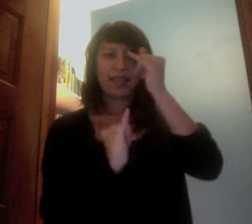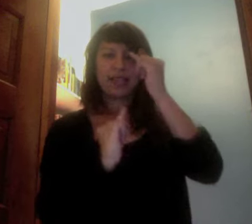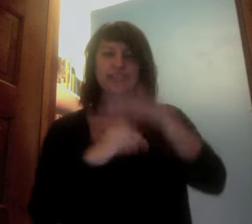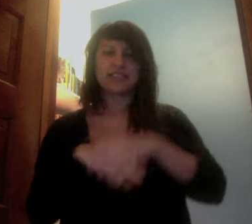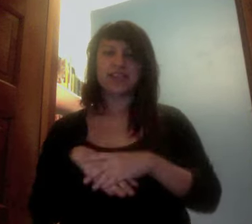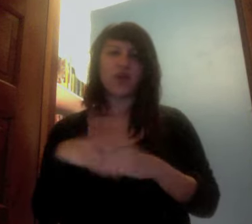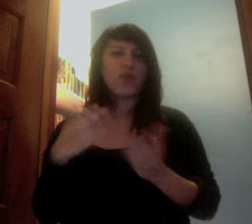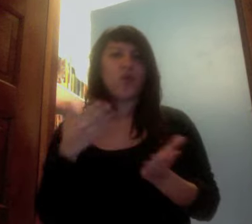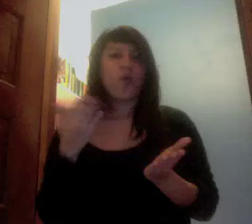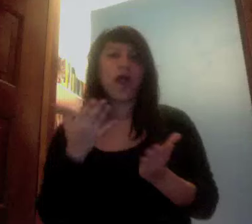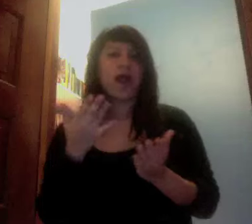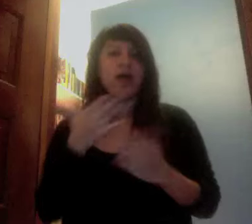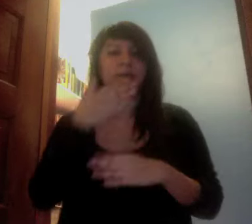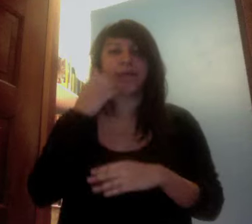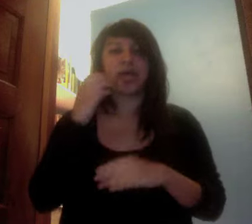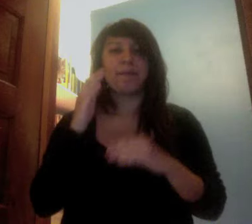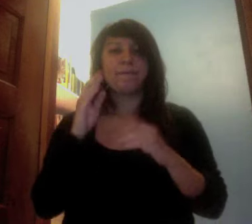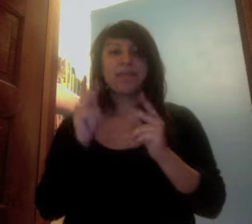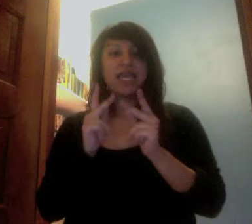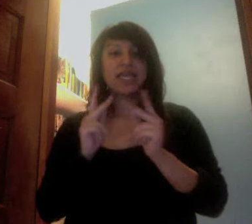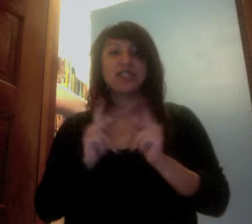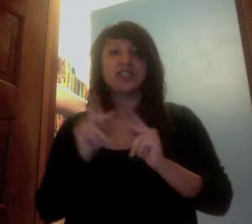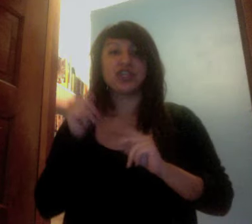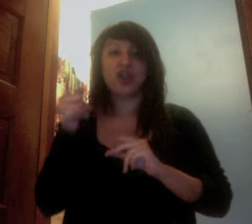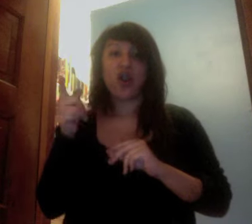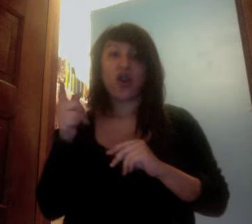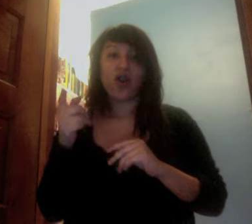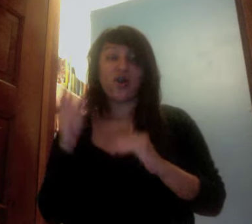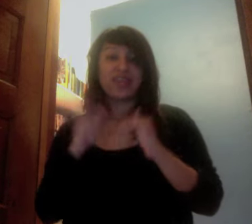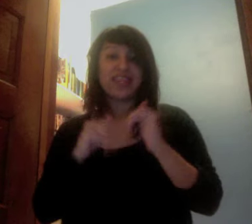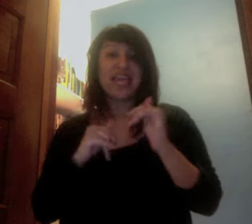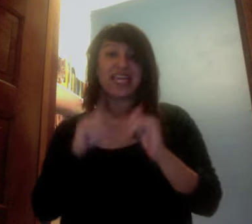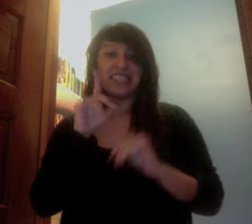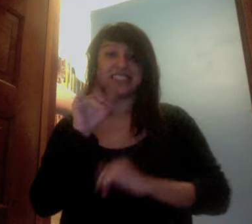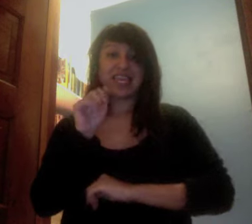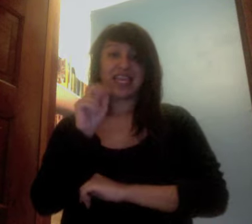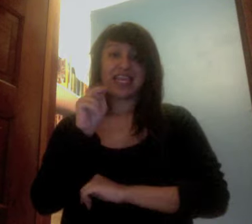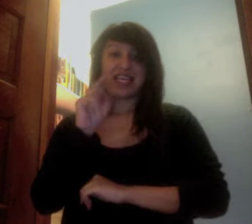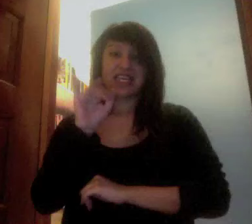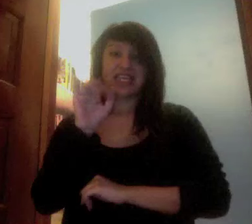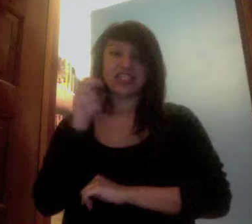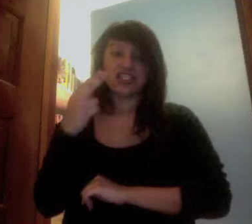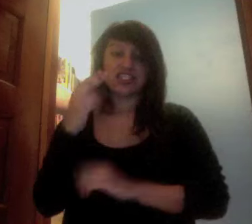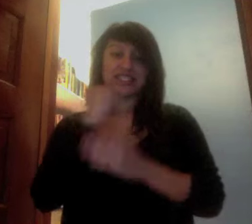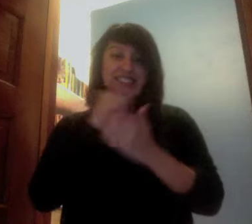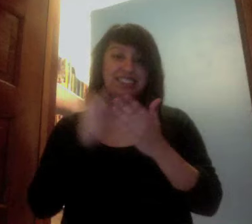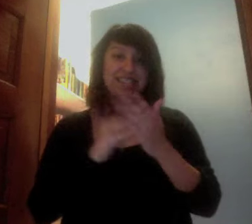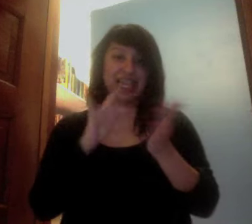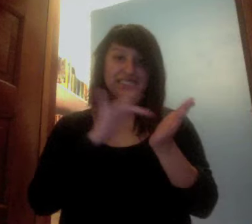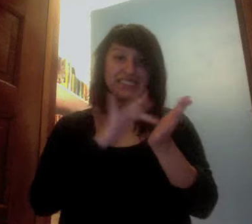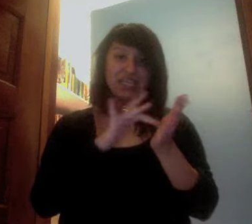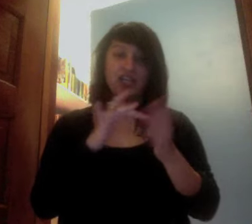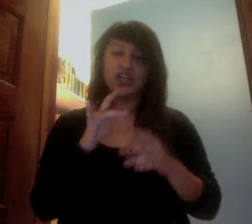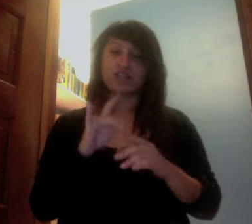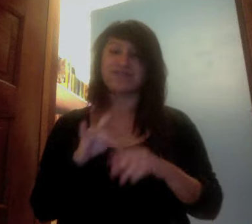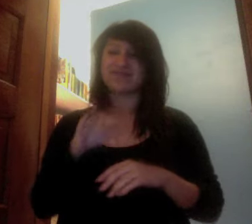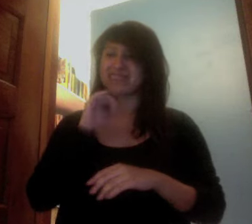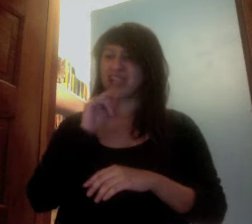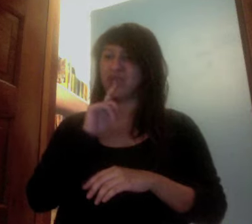And when I got there, I was actually kind of disappointed. It wasn't exactly what I was expecting it to be. I don't know.